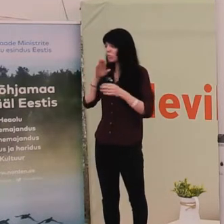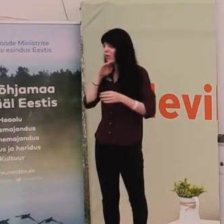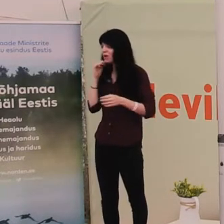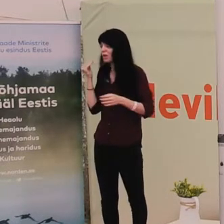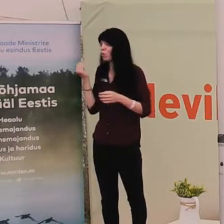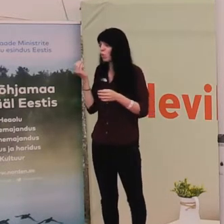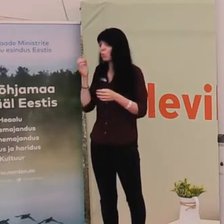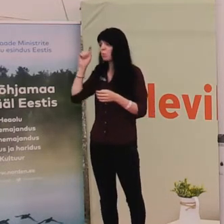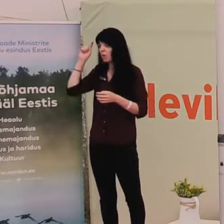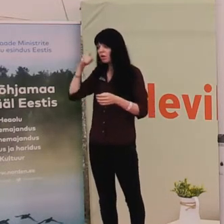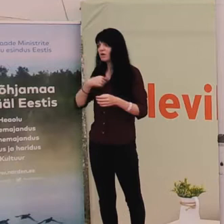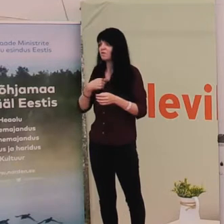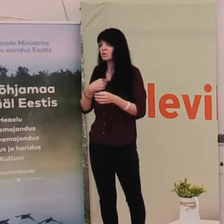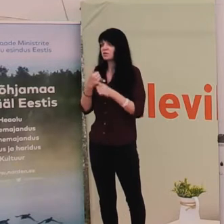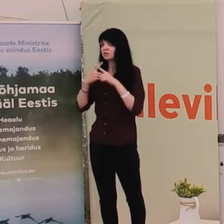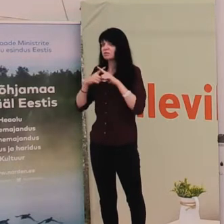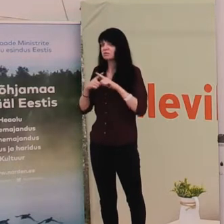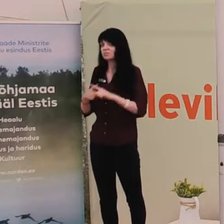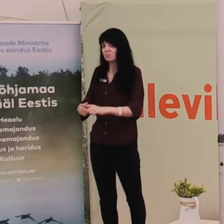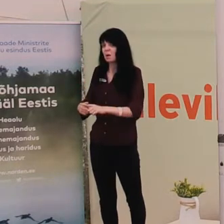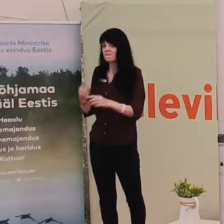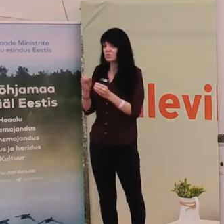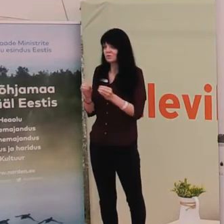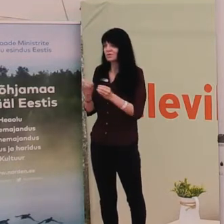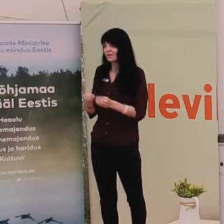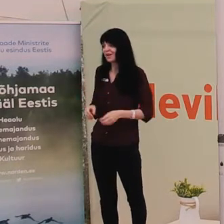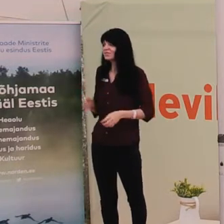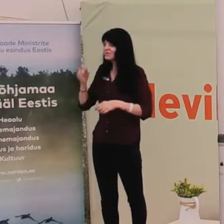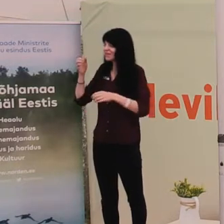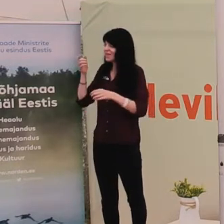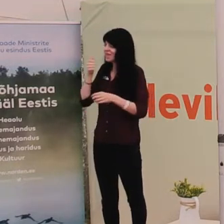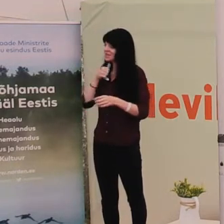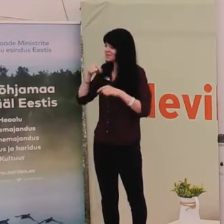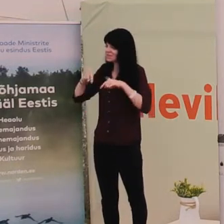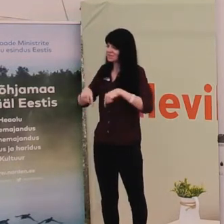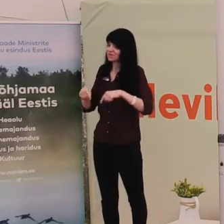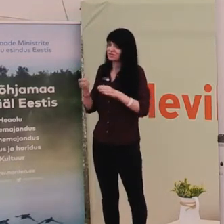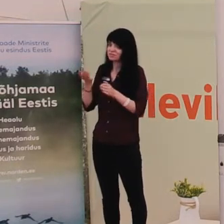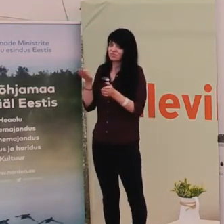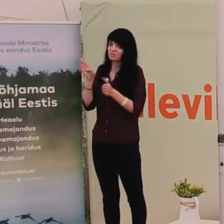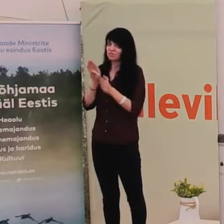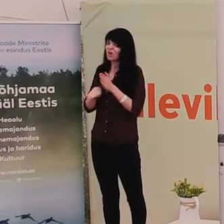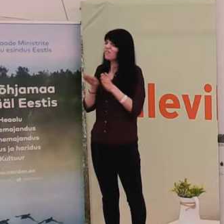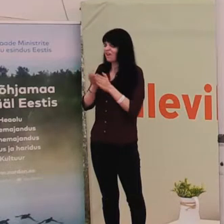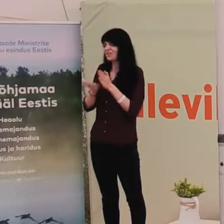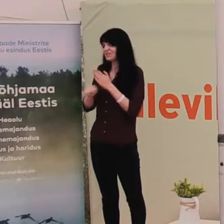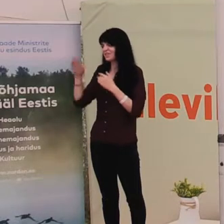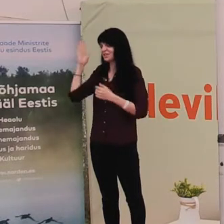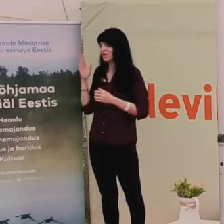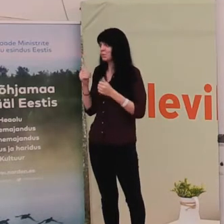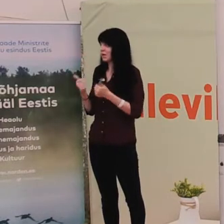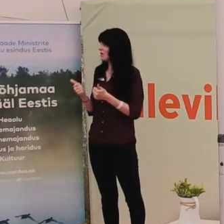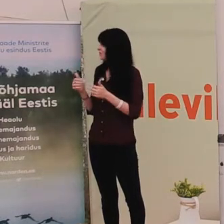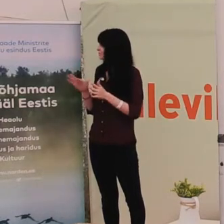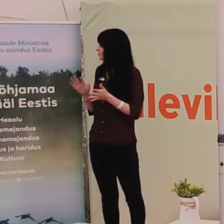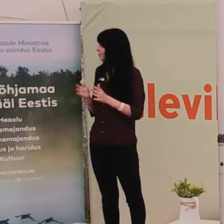is almost always nice. So rich countries. But then what's happening in, for instance, in